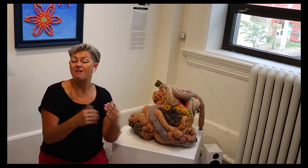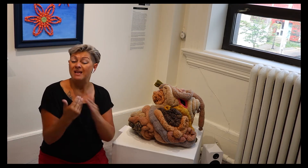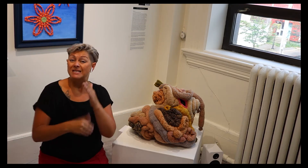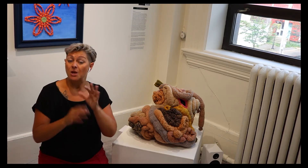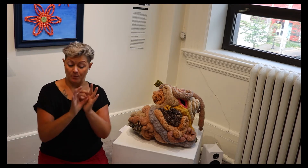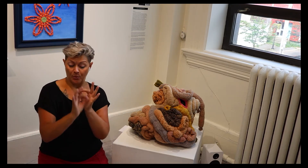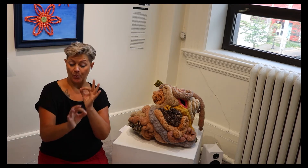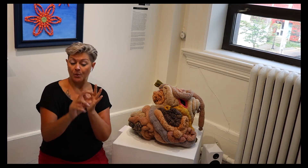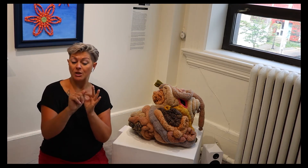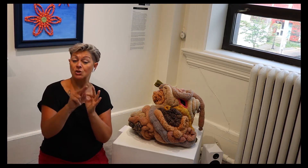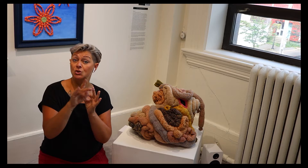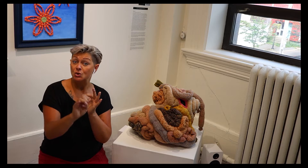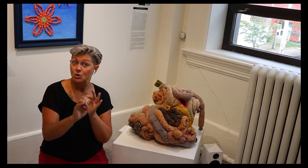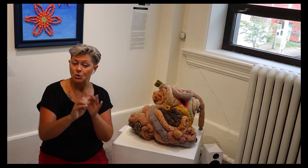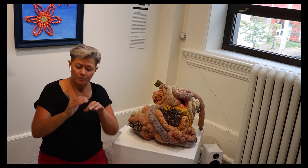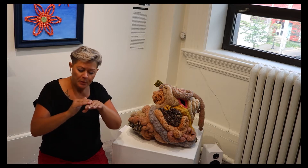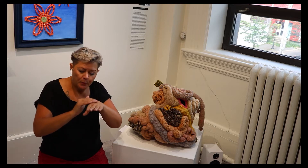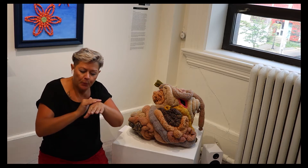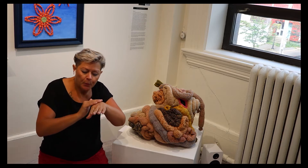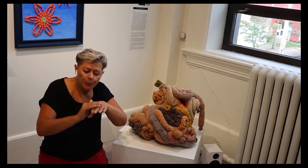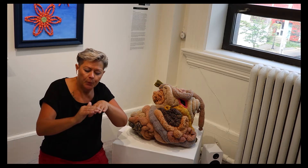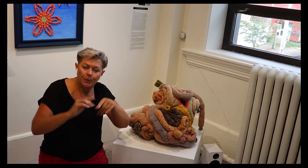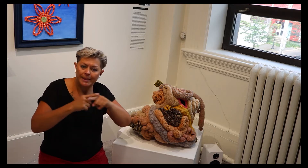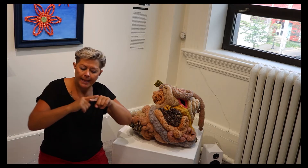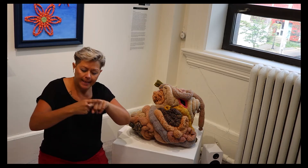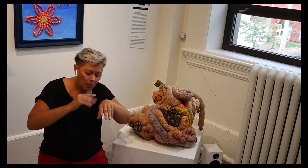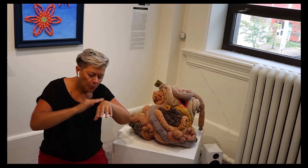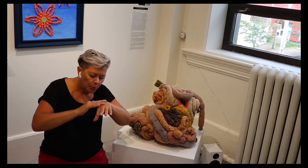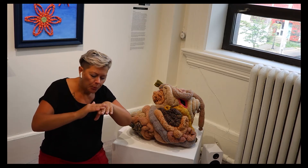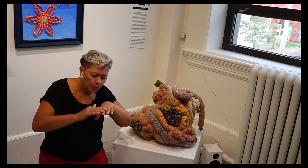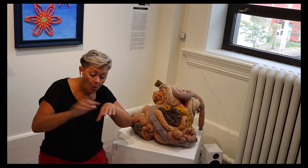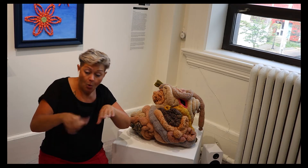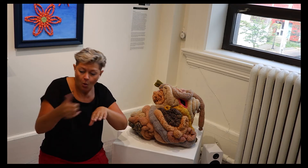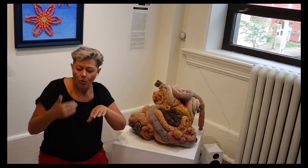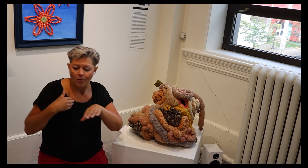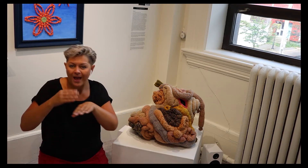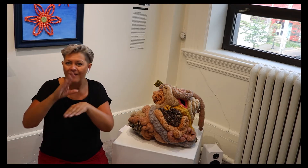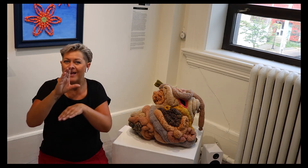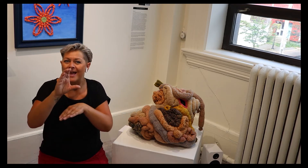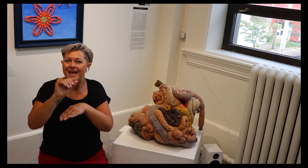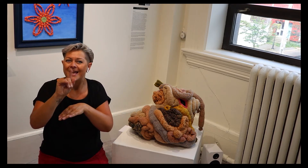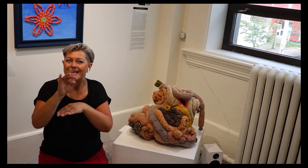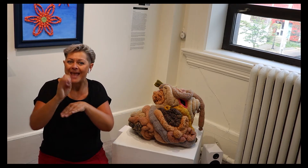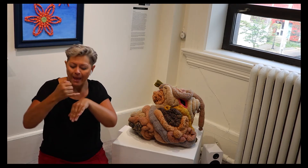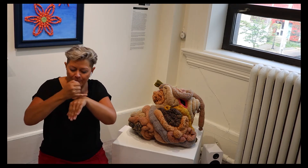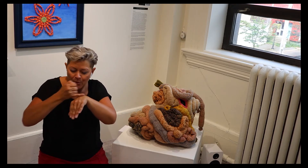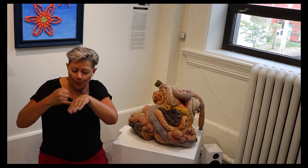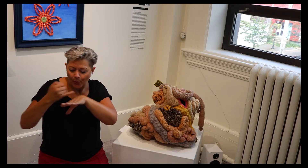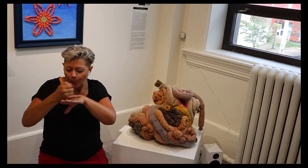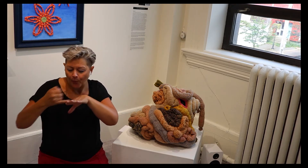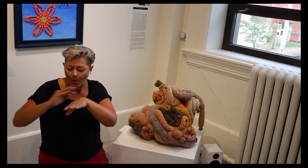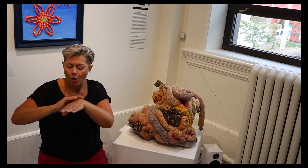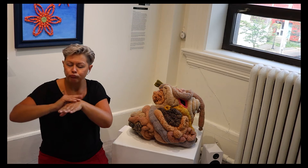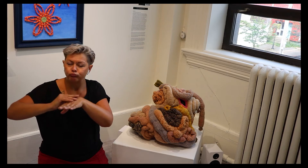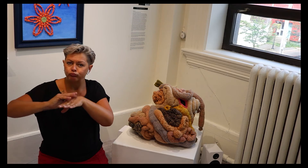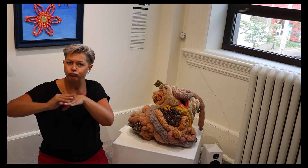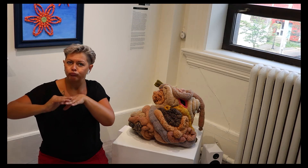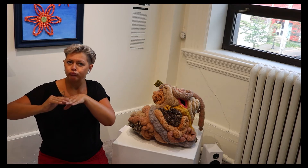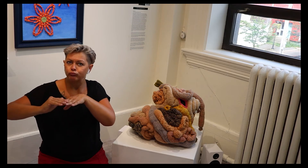knit surface, while some of them have ribbing or cables, which makes grooves and bumpy textures. Some of the yarn